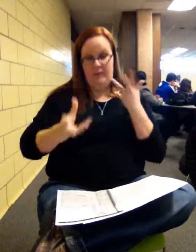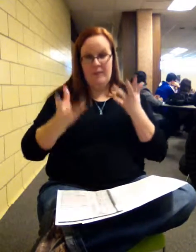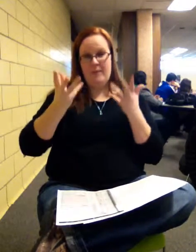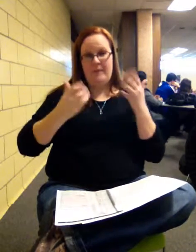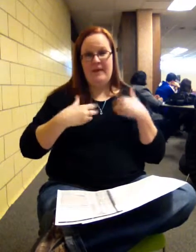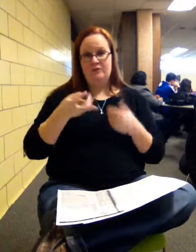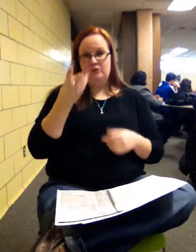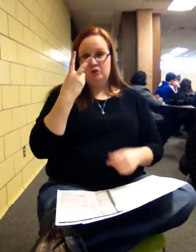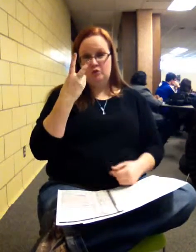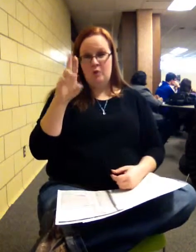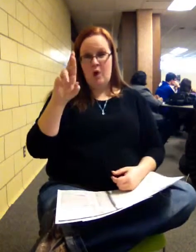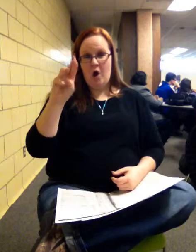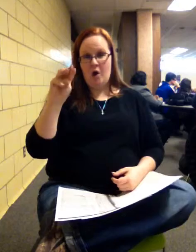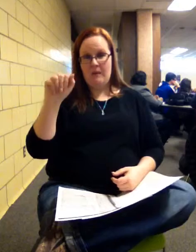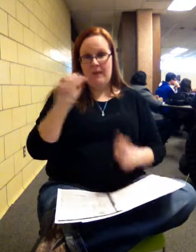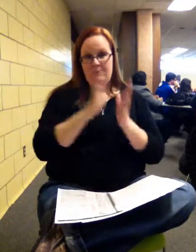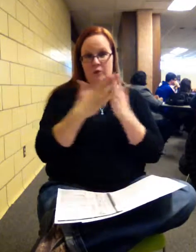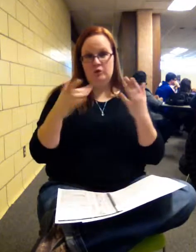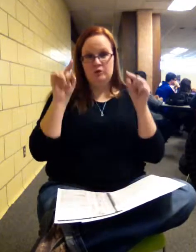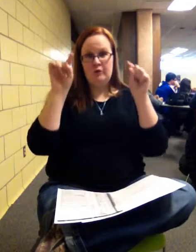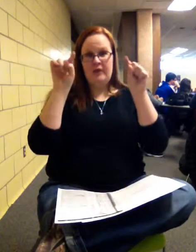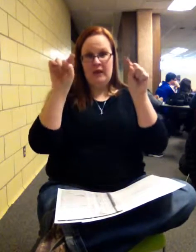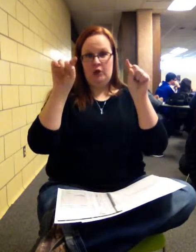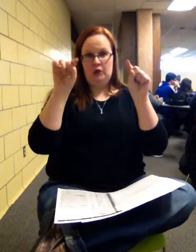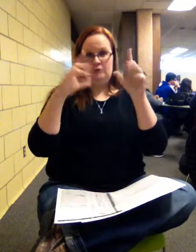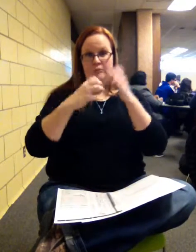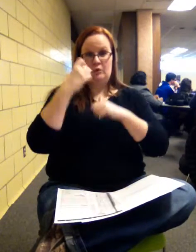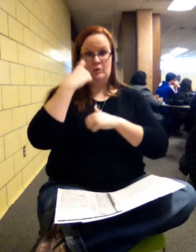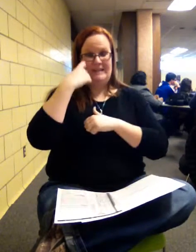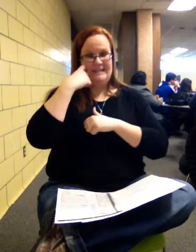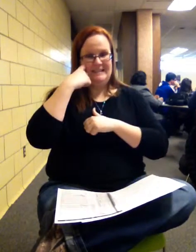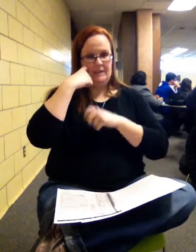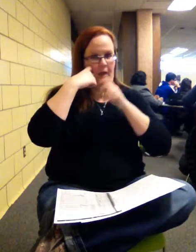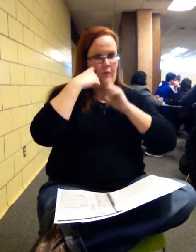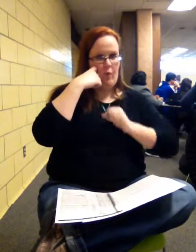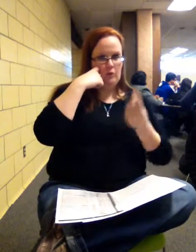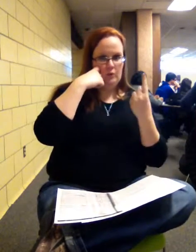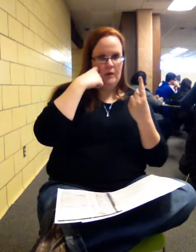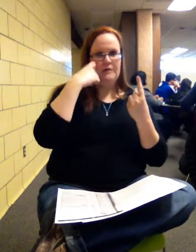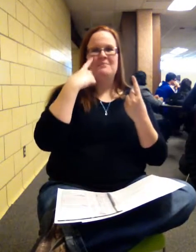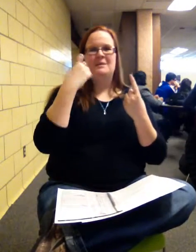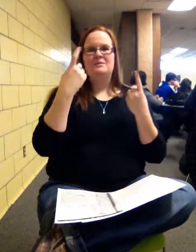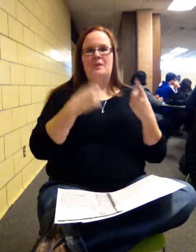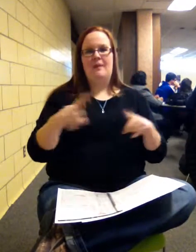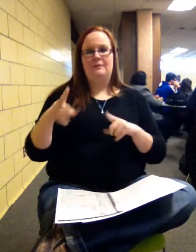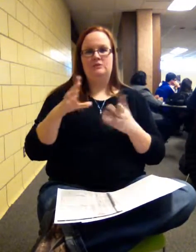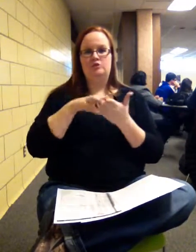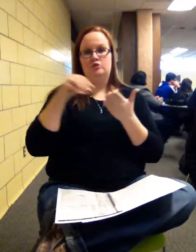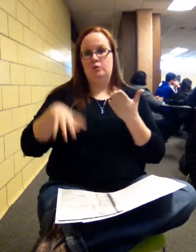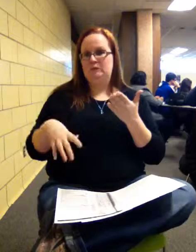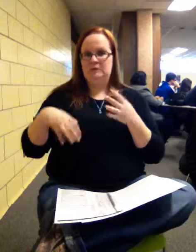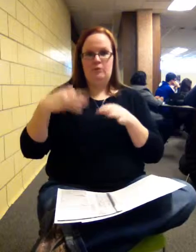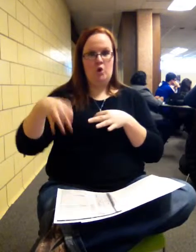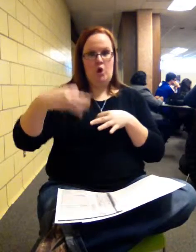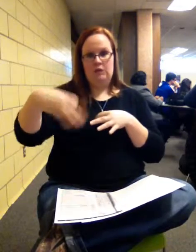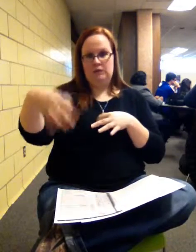books on reserve over there, the most recent one and an older one, because what happens is students procrastinate and a lot of people show up all at once. So